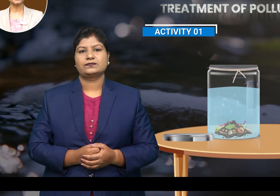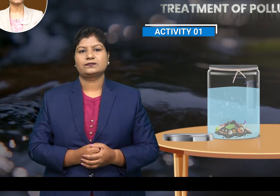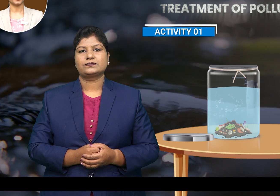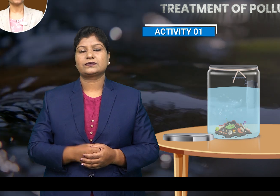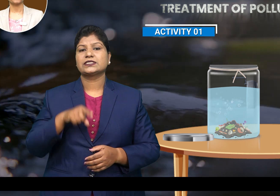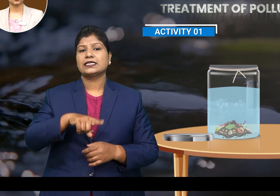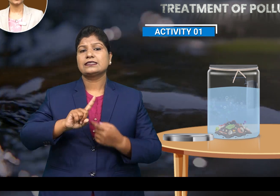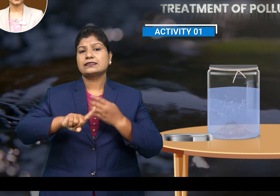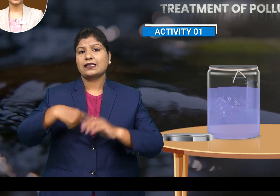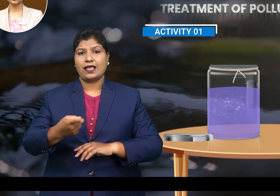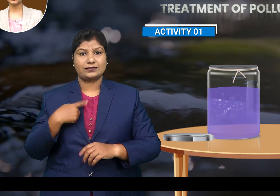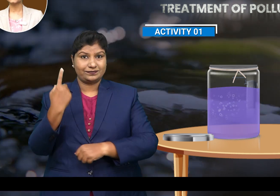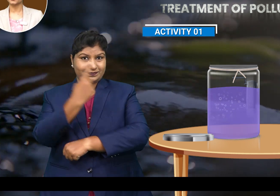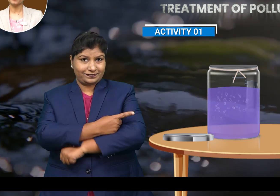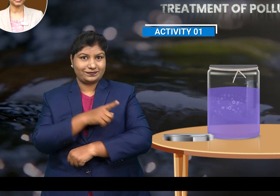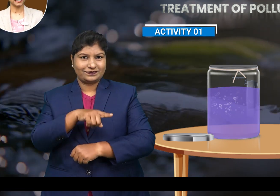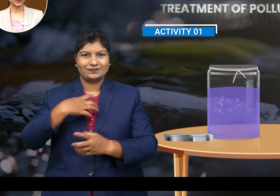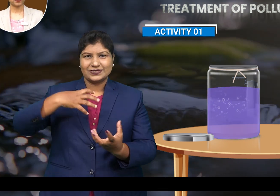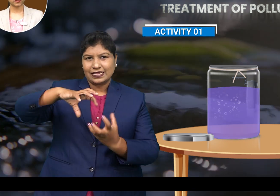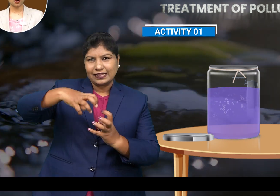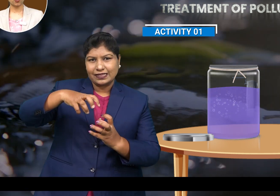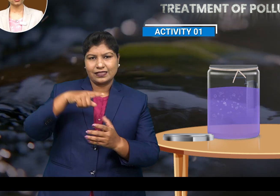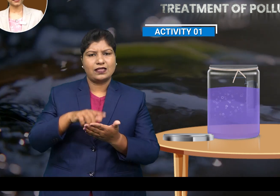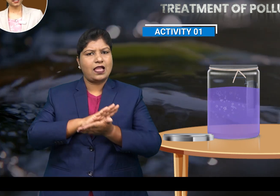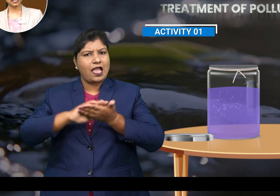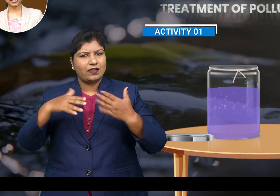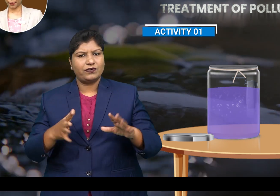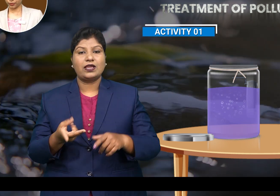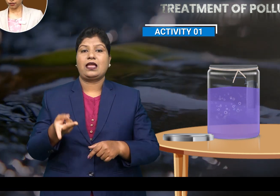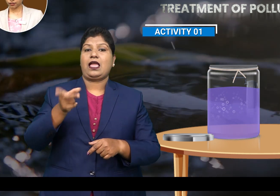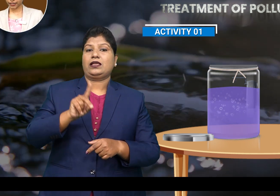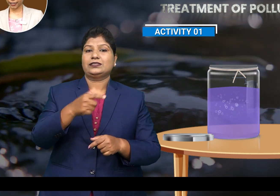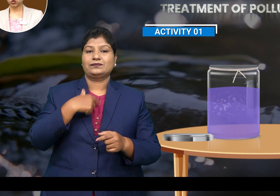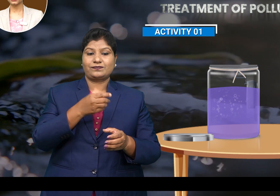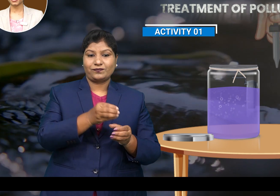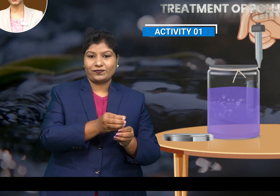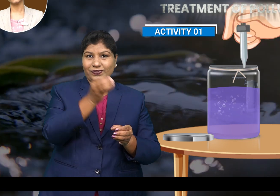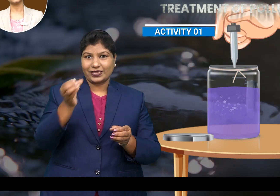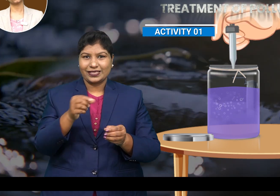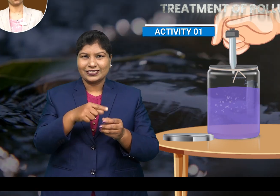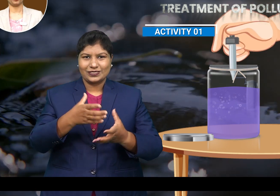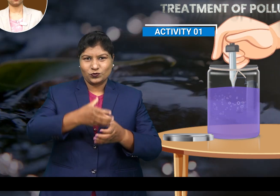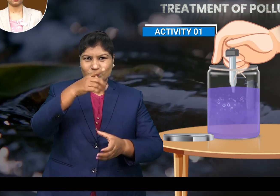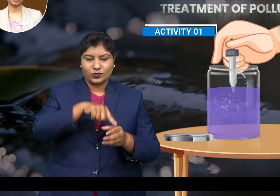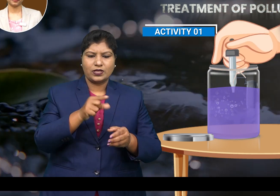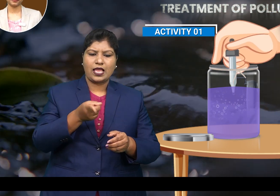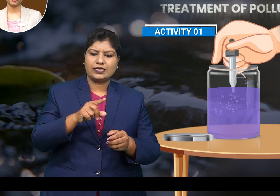The next day, when aeration is complete, pour another sample into a second test